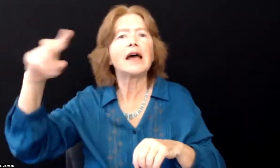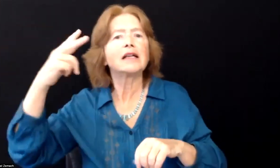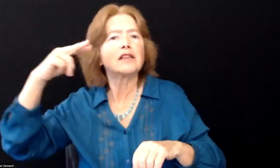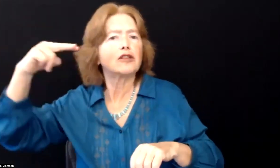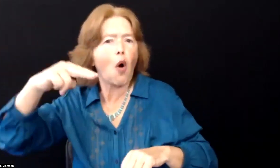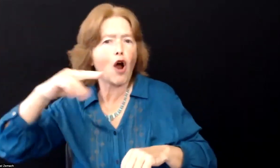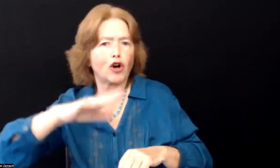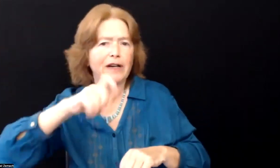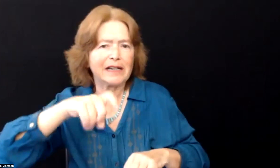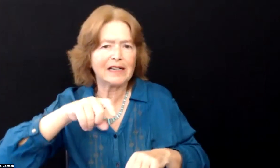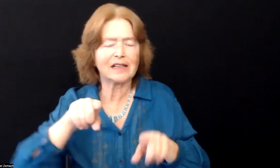they saw